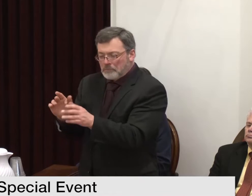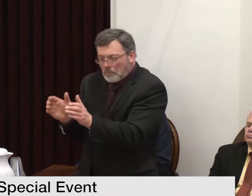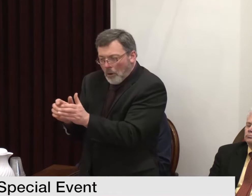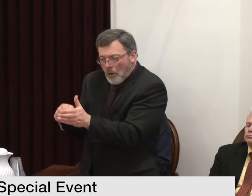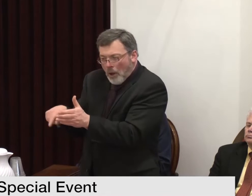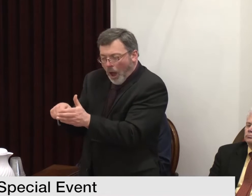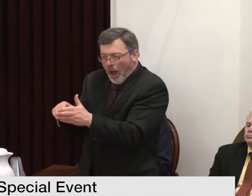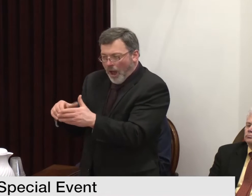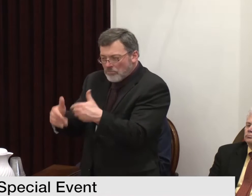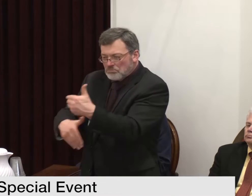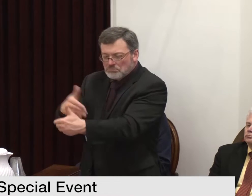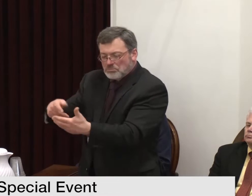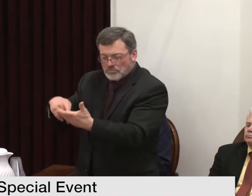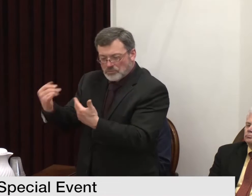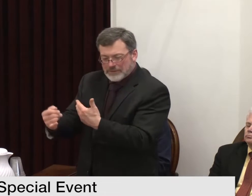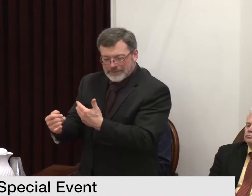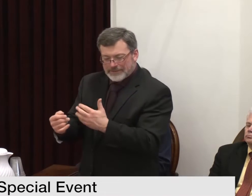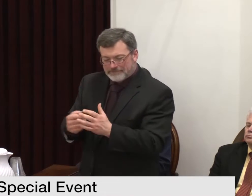to exclude people from neighborhoods.